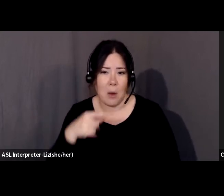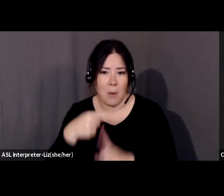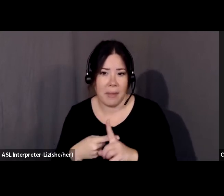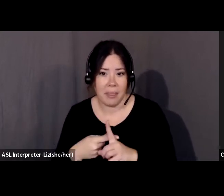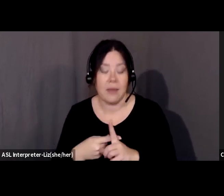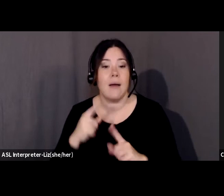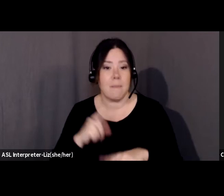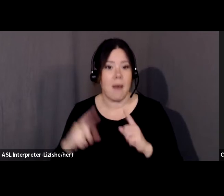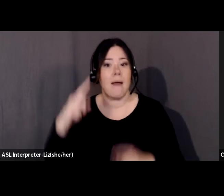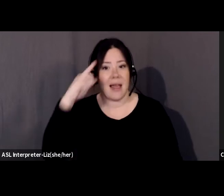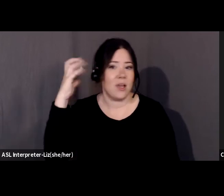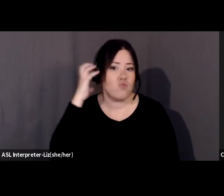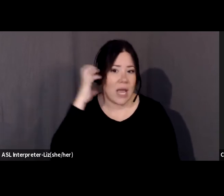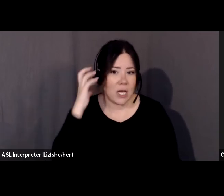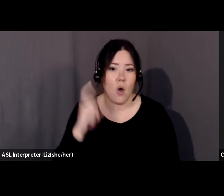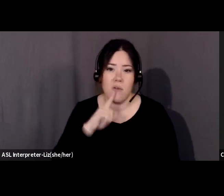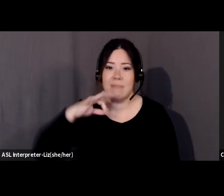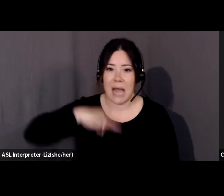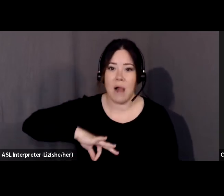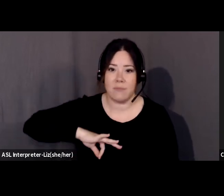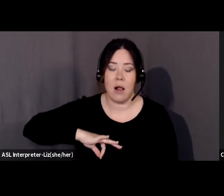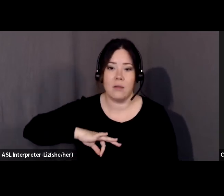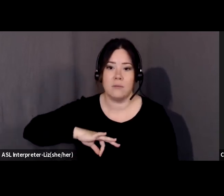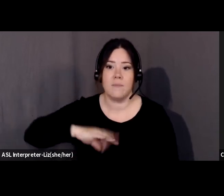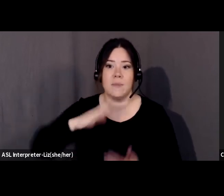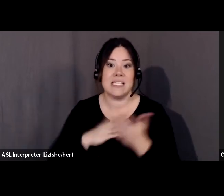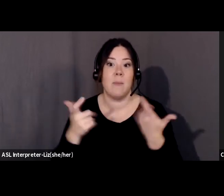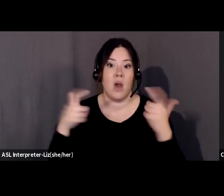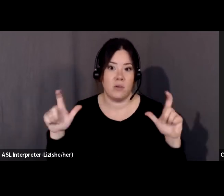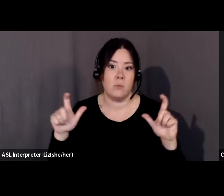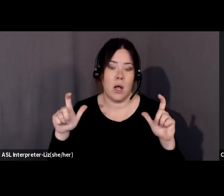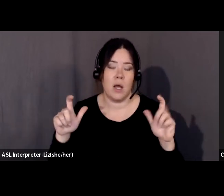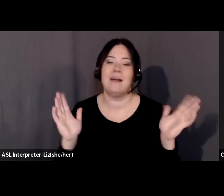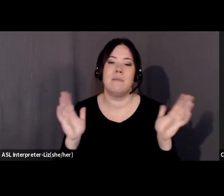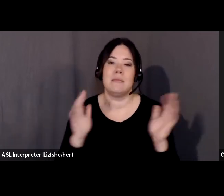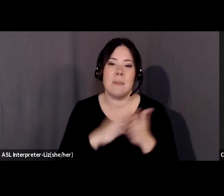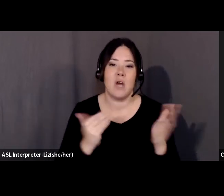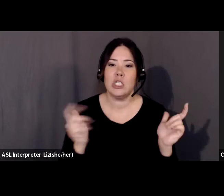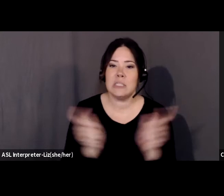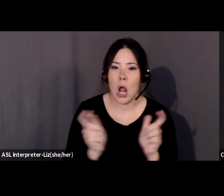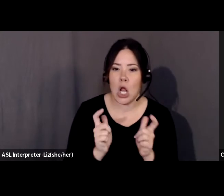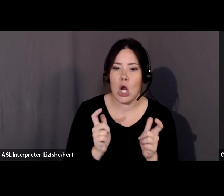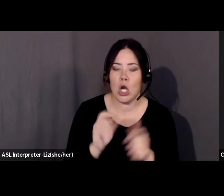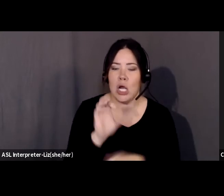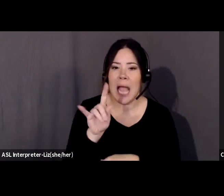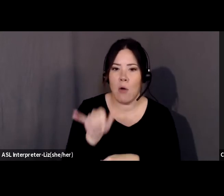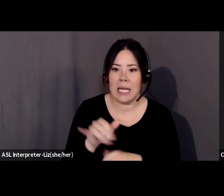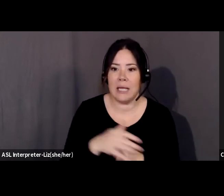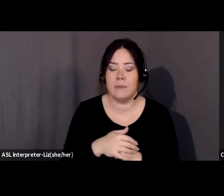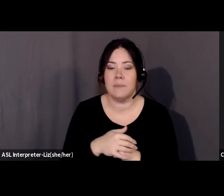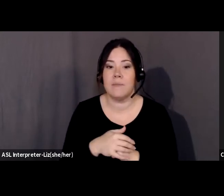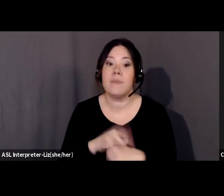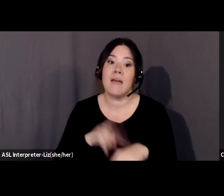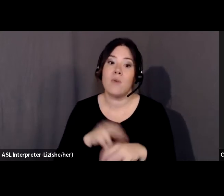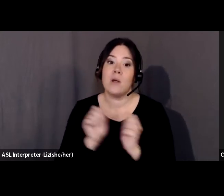that's been very helpful, especially in some of our smaller counties. And then the spotlights, of course, you have to kind of watch what's happening